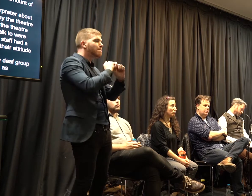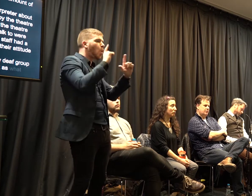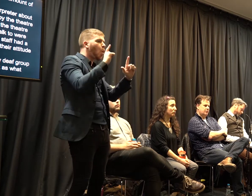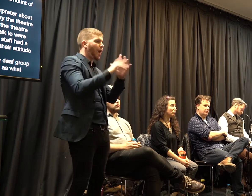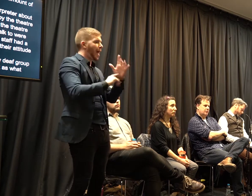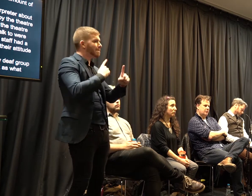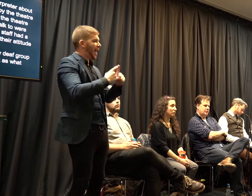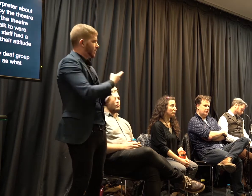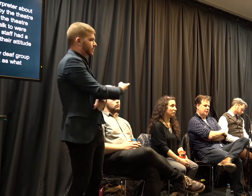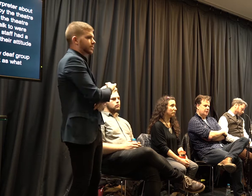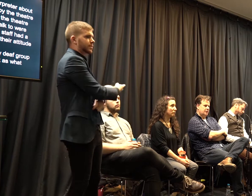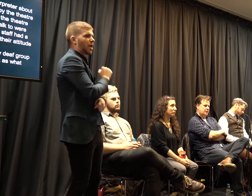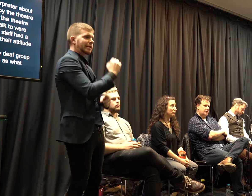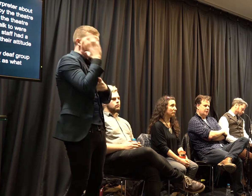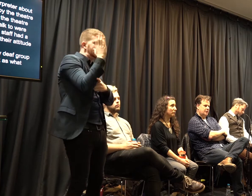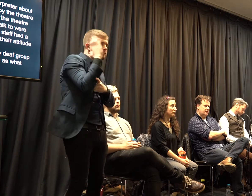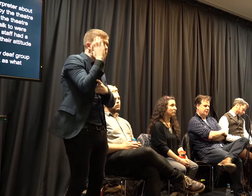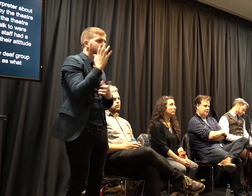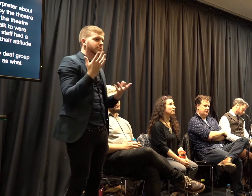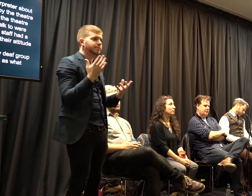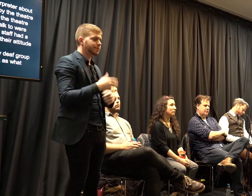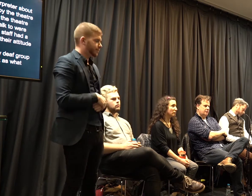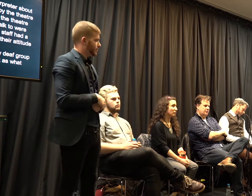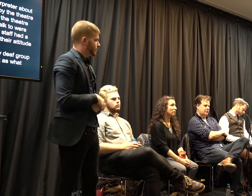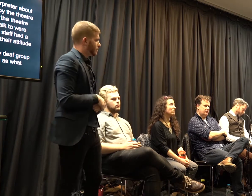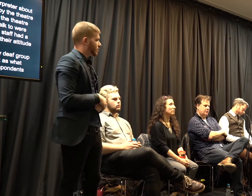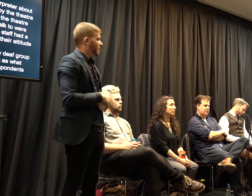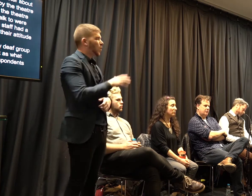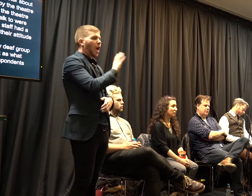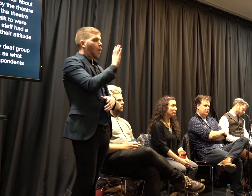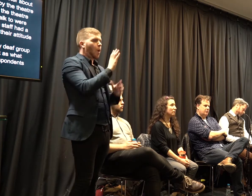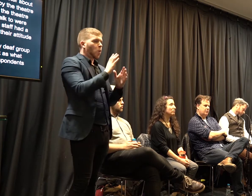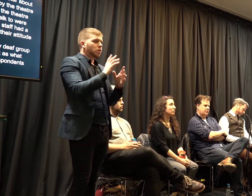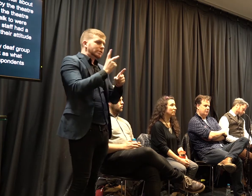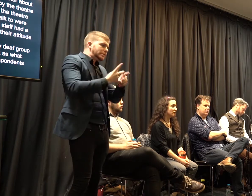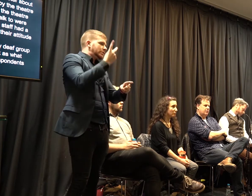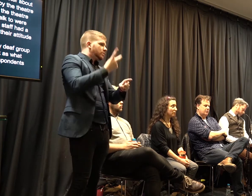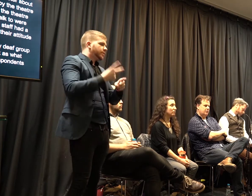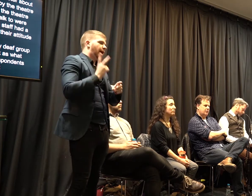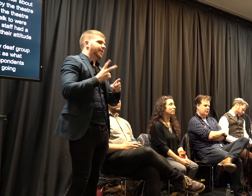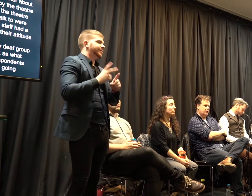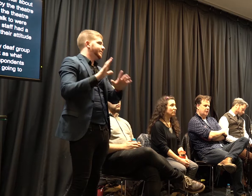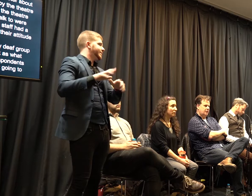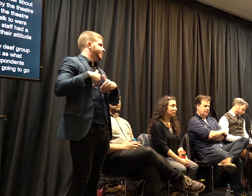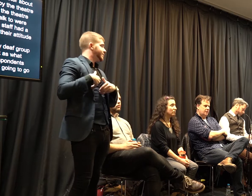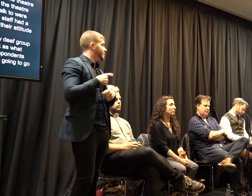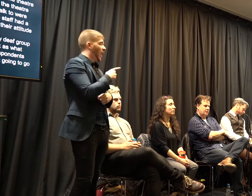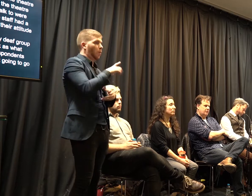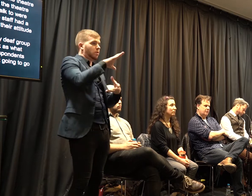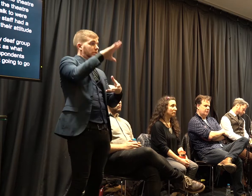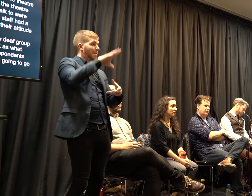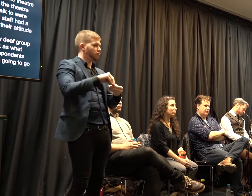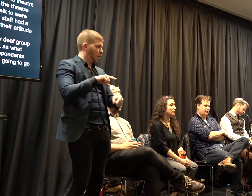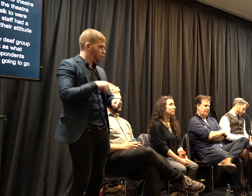Max's respondents came back with in his questionnaire. So I'm not going to go over all of that again. So I'm going to summarise a bit and